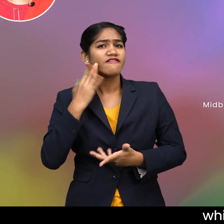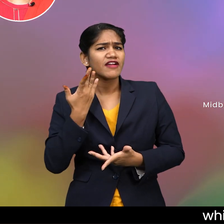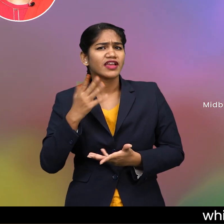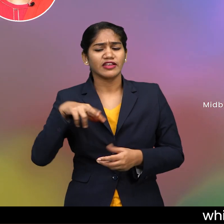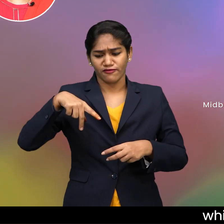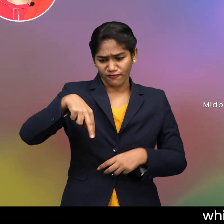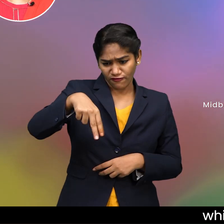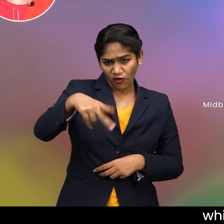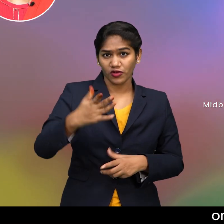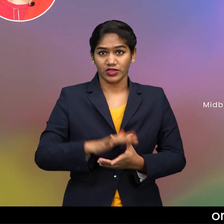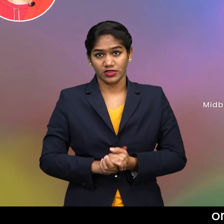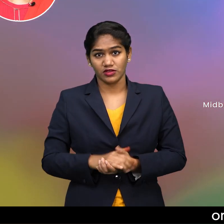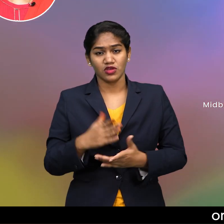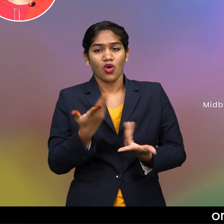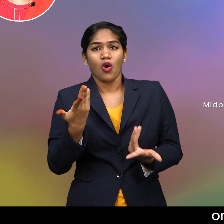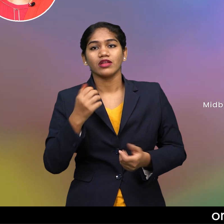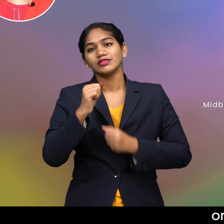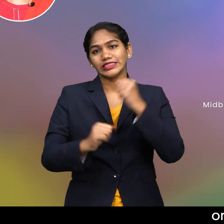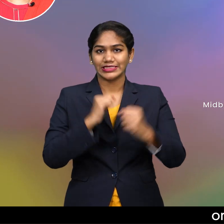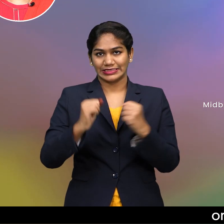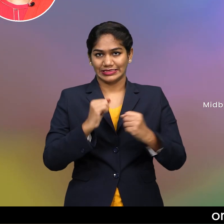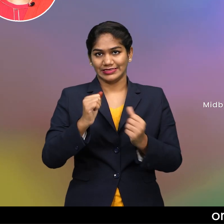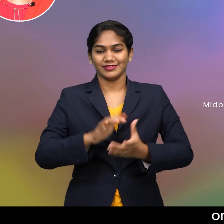walking or running.